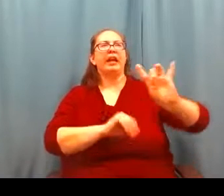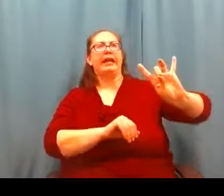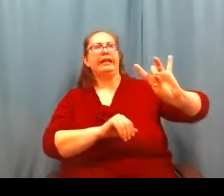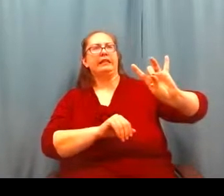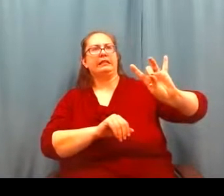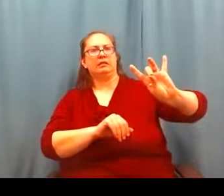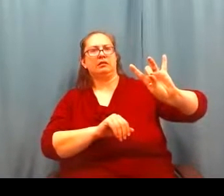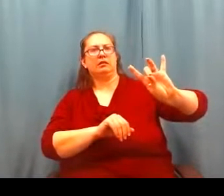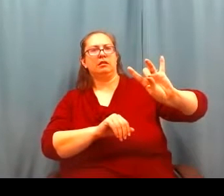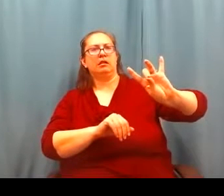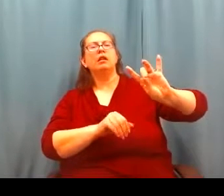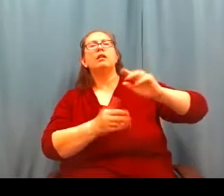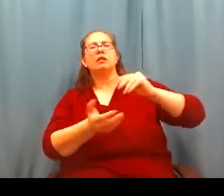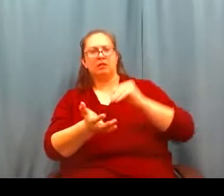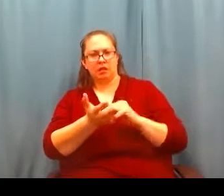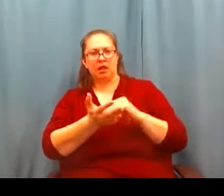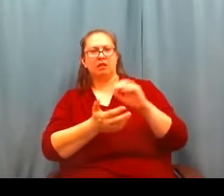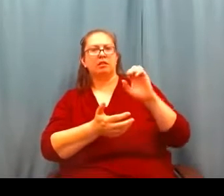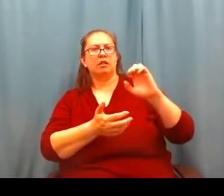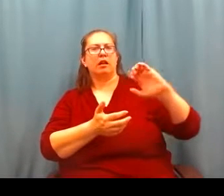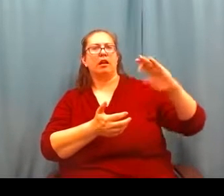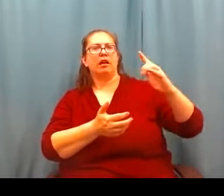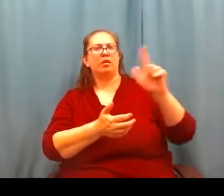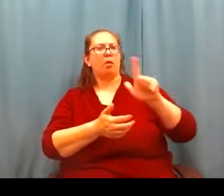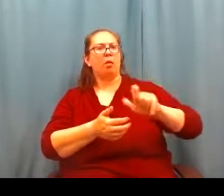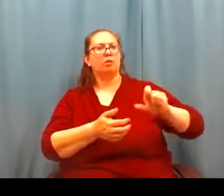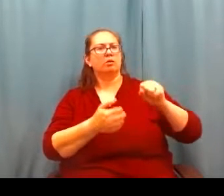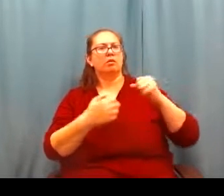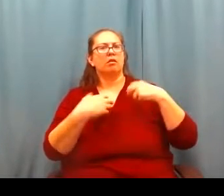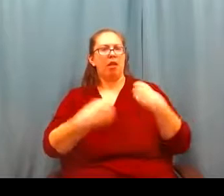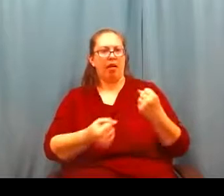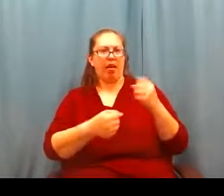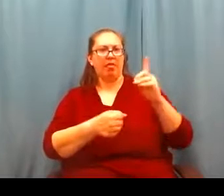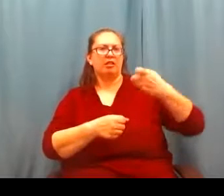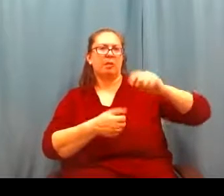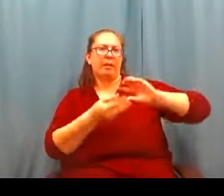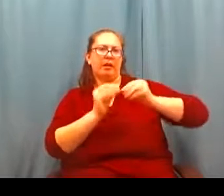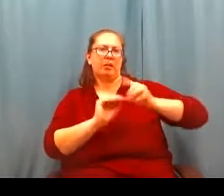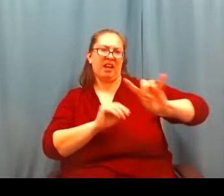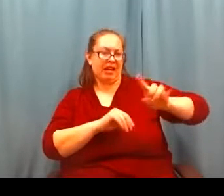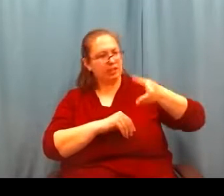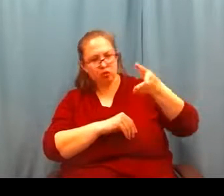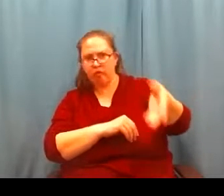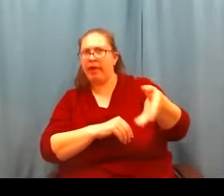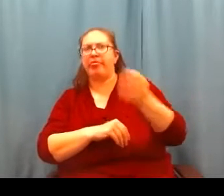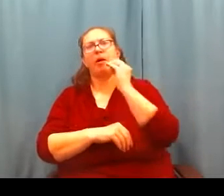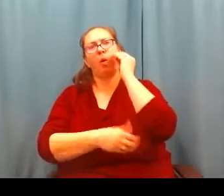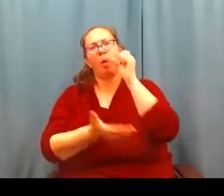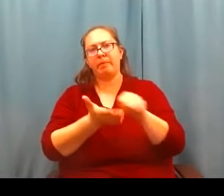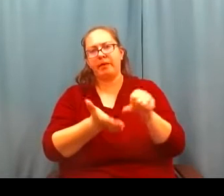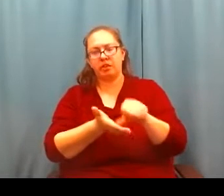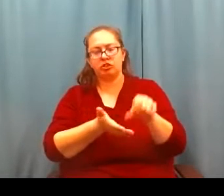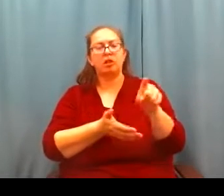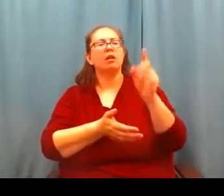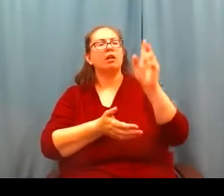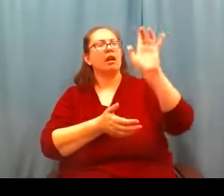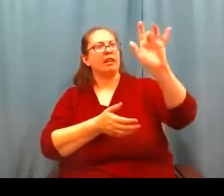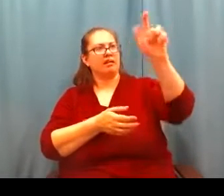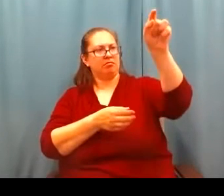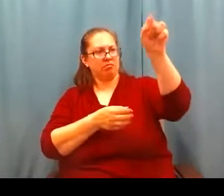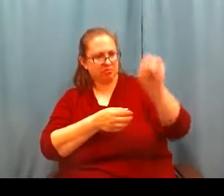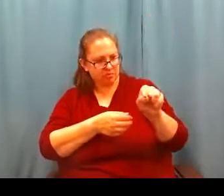Dr. Echols Health Department order number 8. You'll find it. It's right there on the homepage. Go to the section about